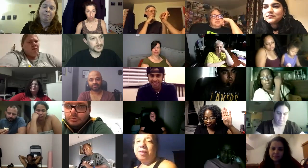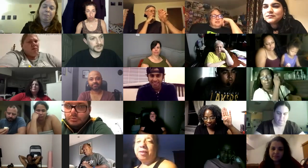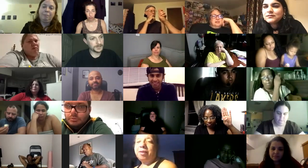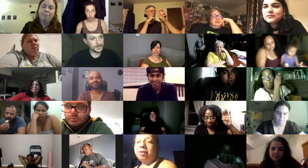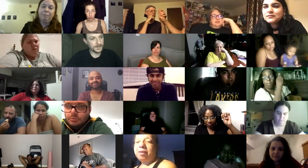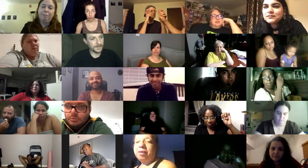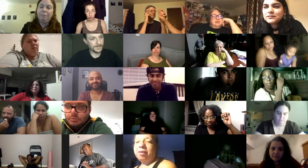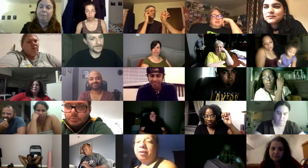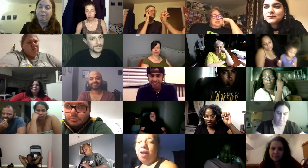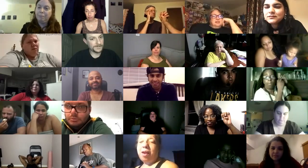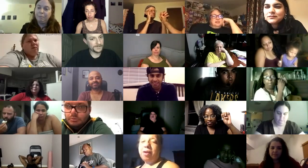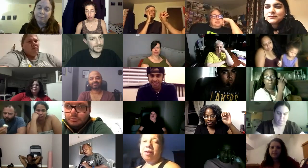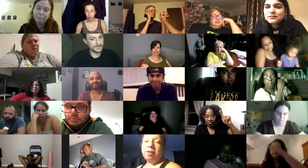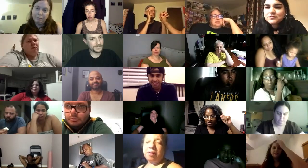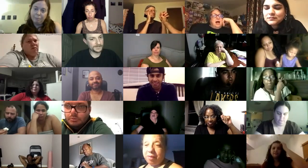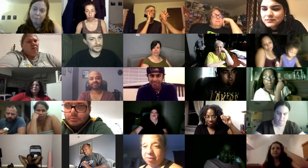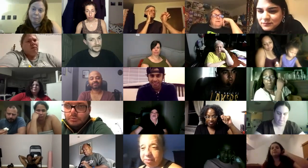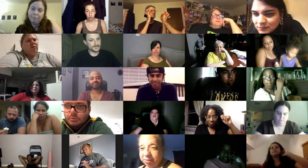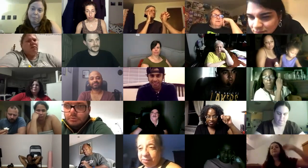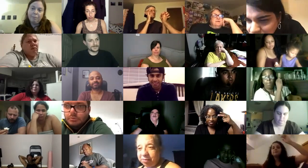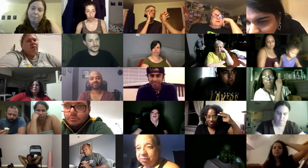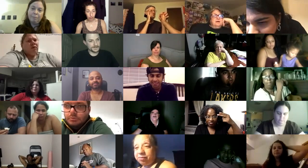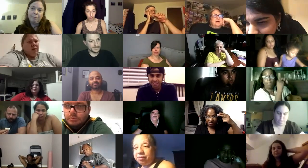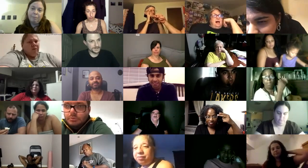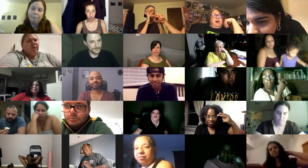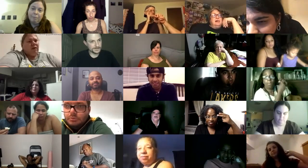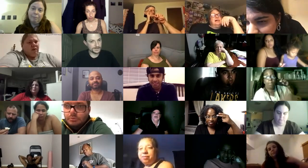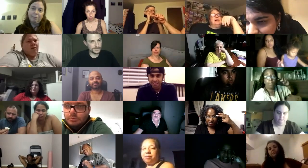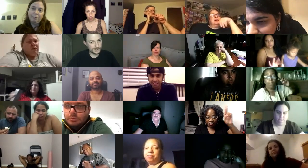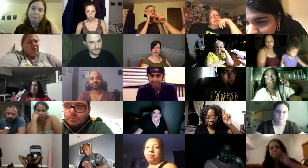paren code dash, Christina, computer audio muted, video off.